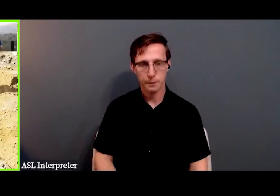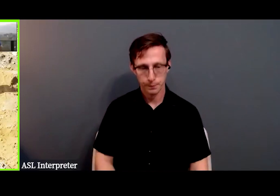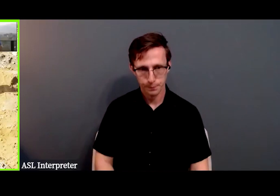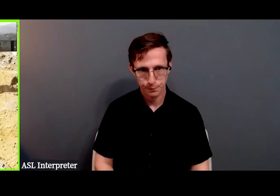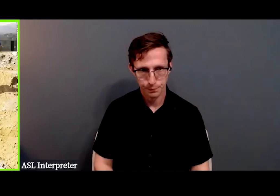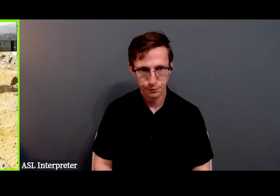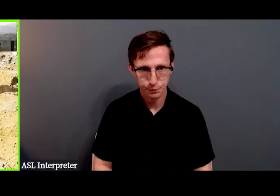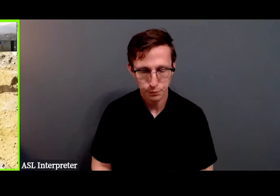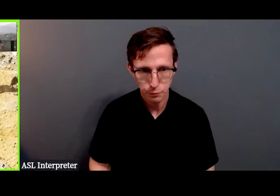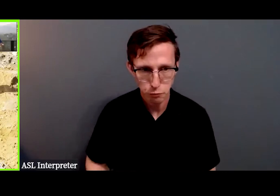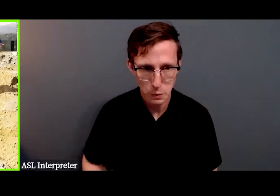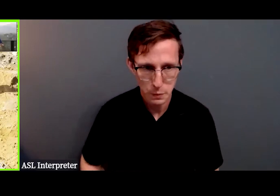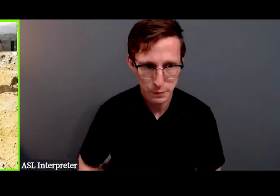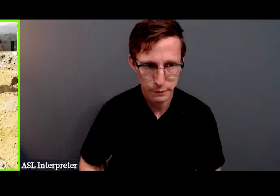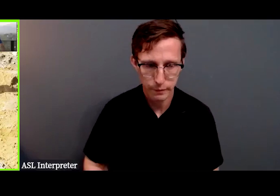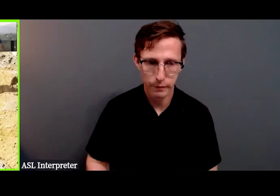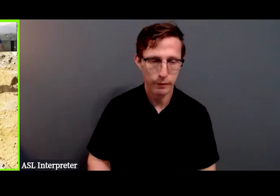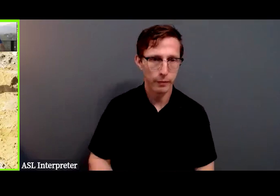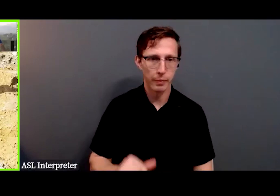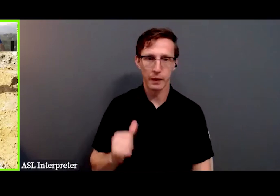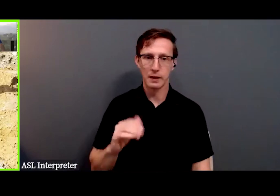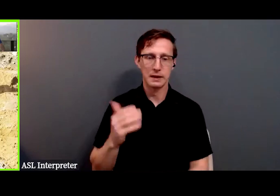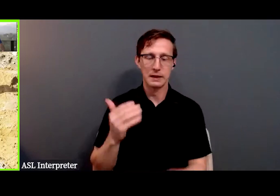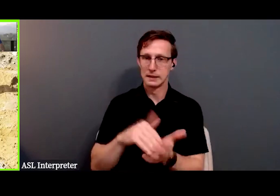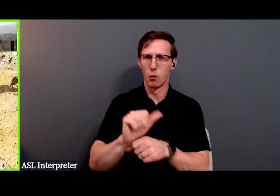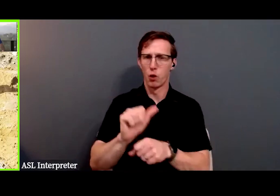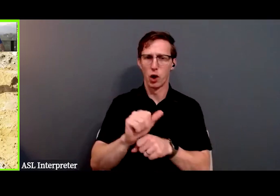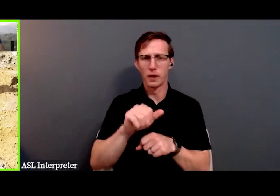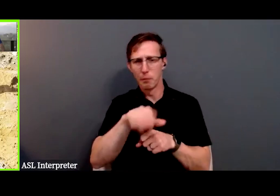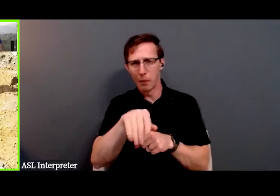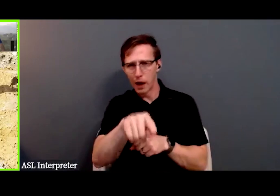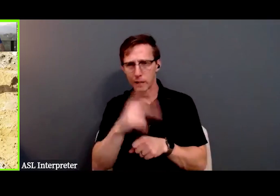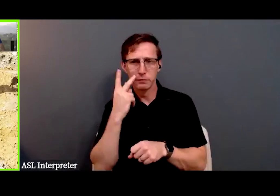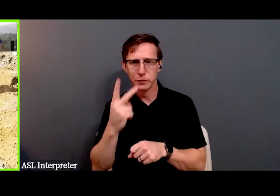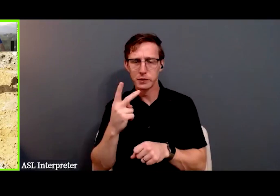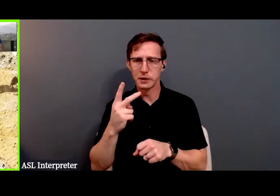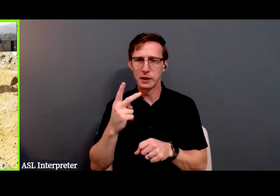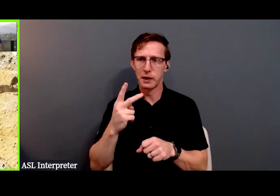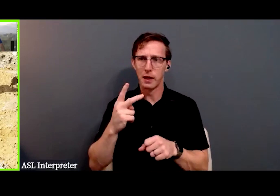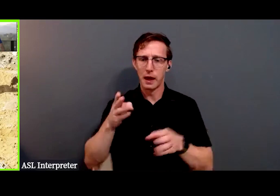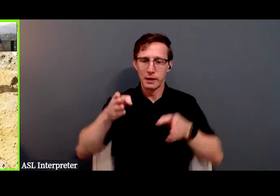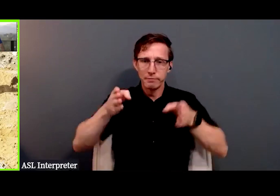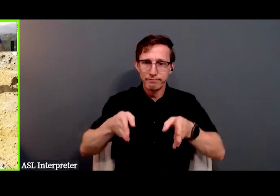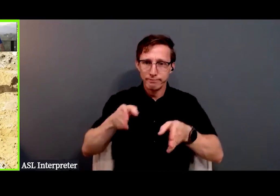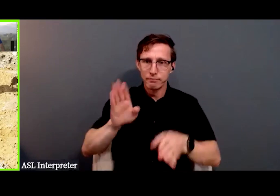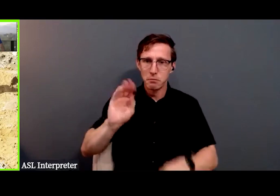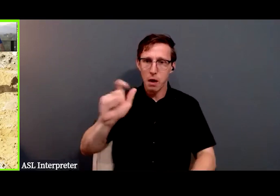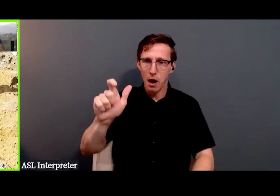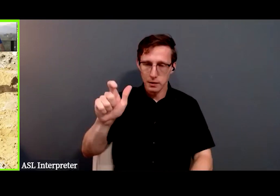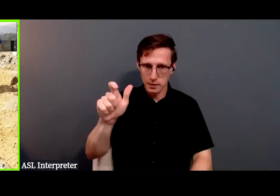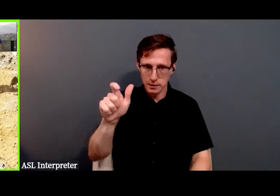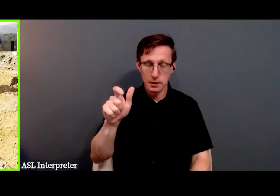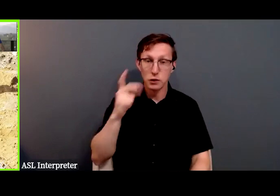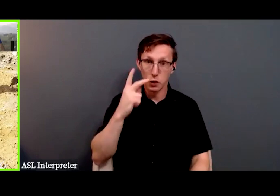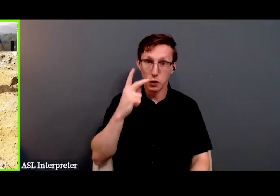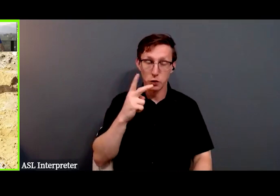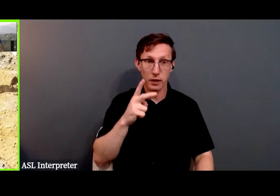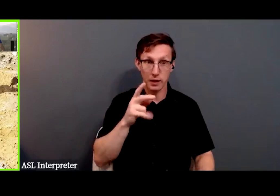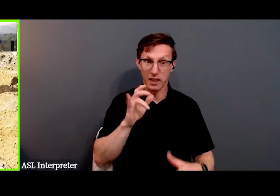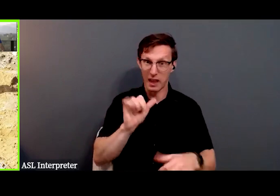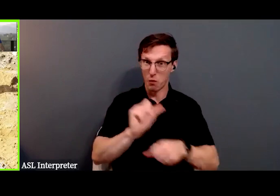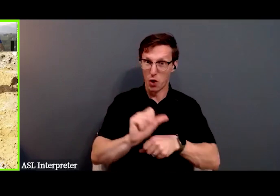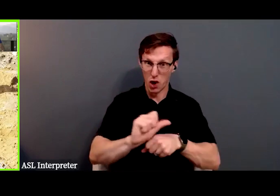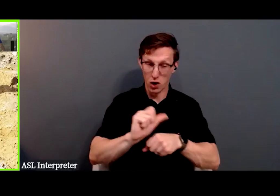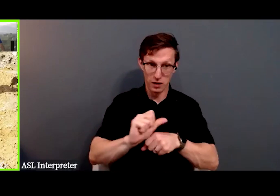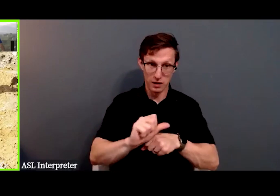Again, same work is occurring. You can see the shoring box. And so why this is important is it just shows you the incremental nature of this bypass line and how